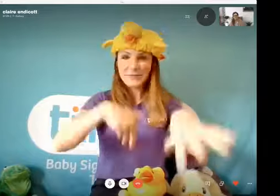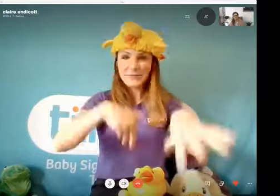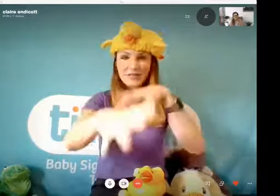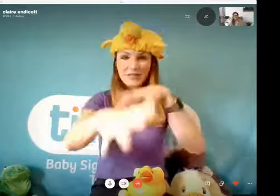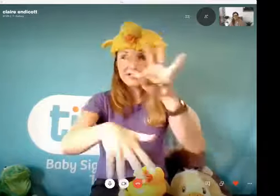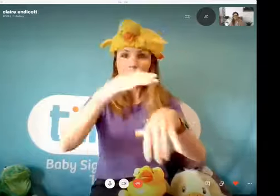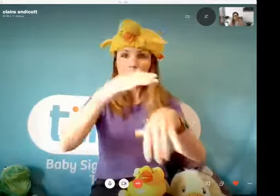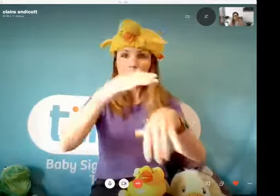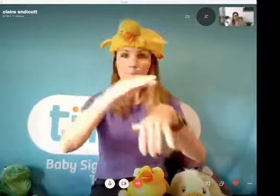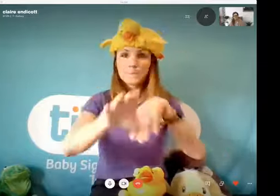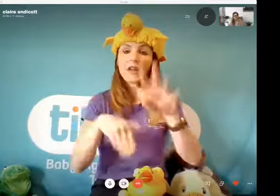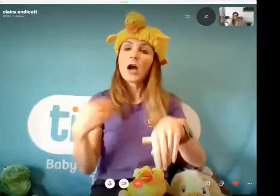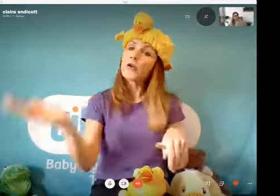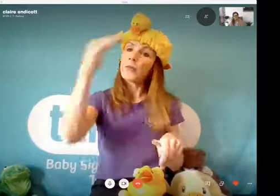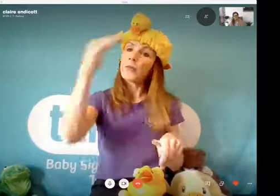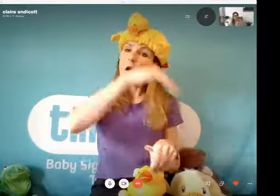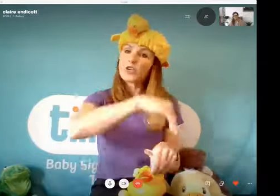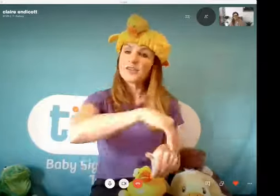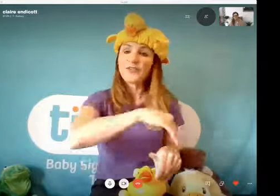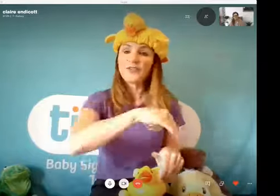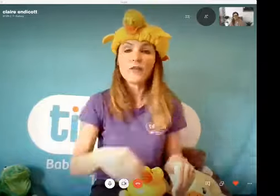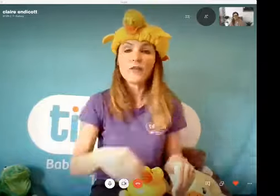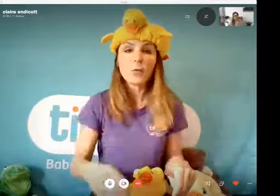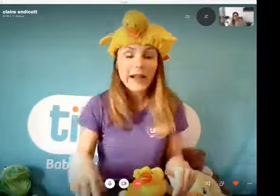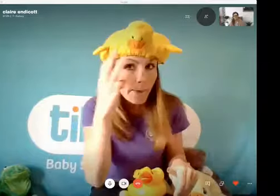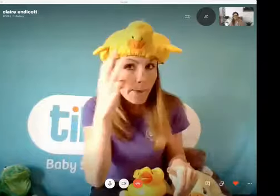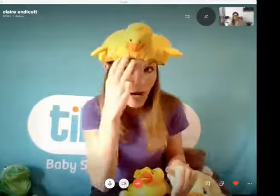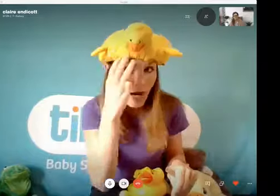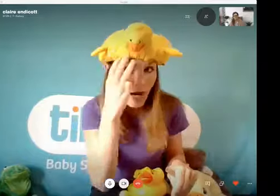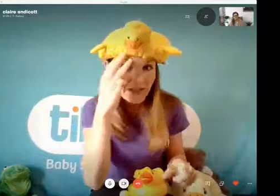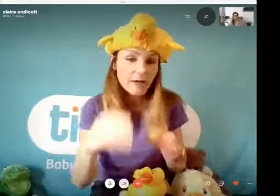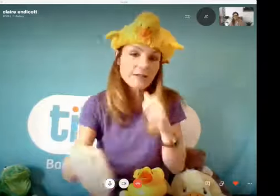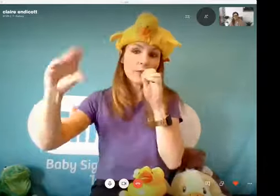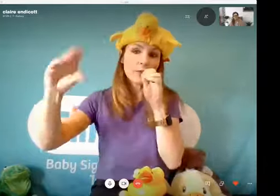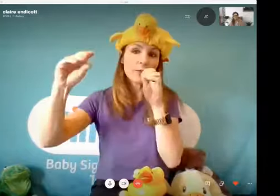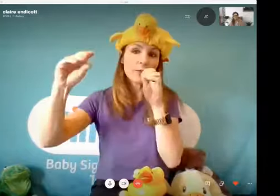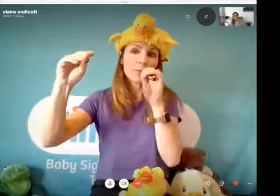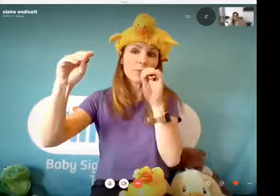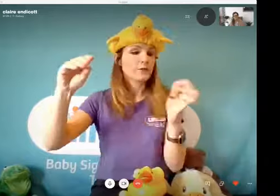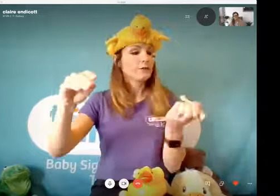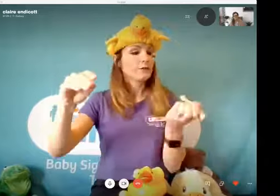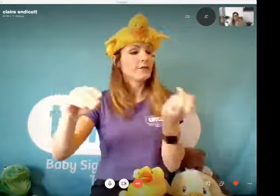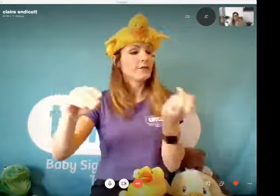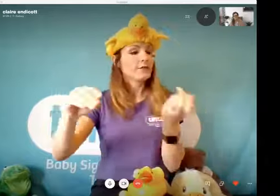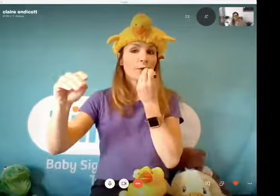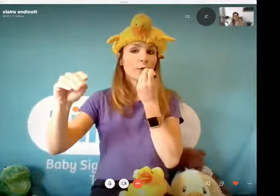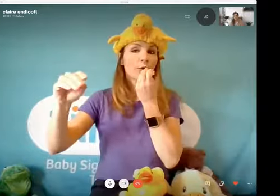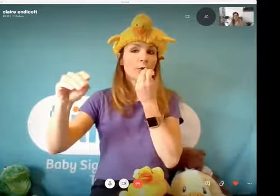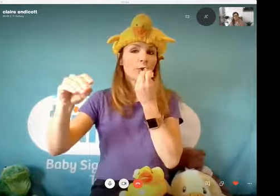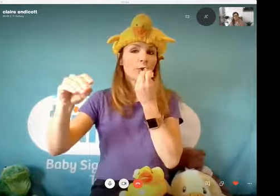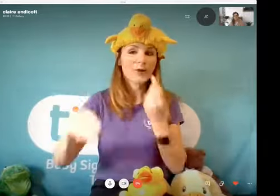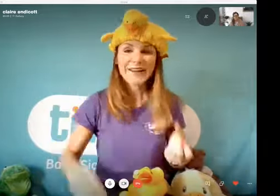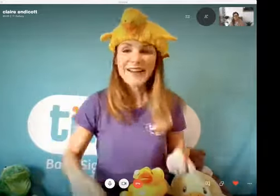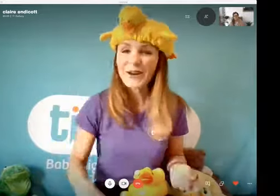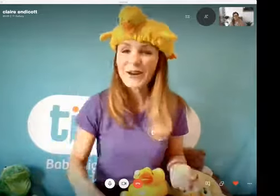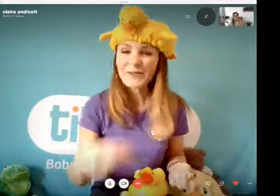day over the pond and far away. Mummy duck said, hang on. But only 2 little